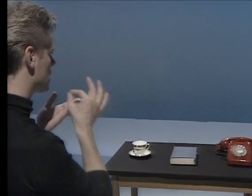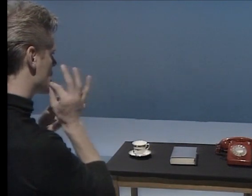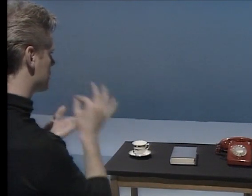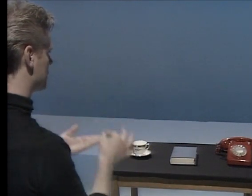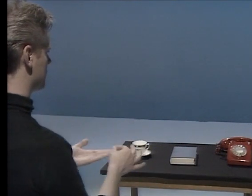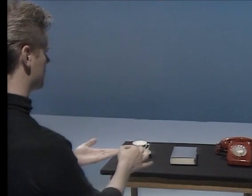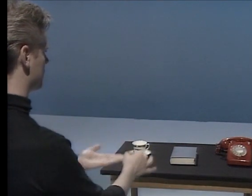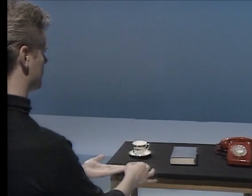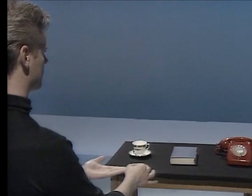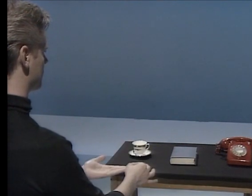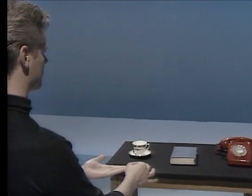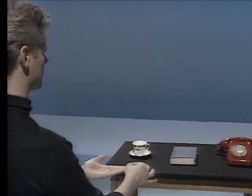cup,